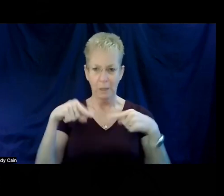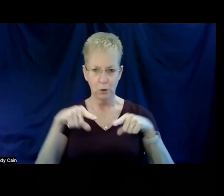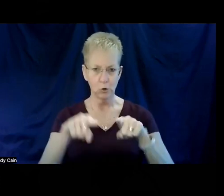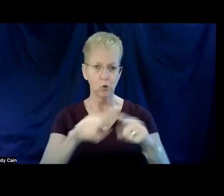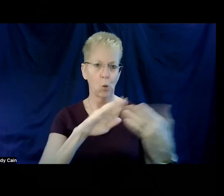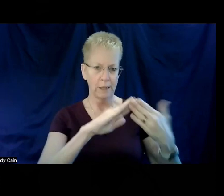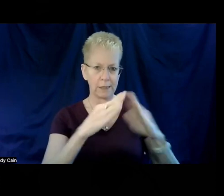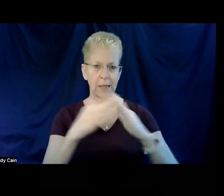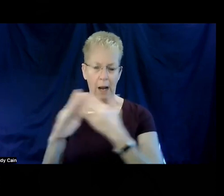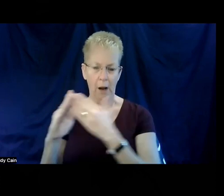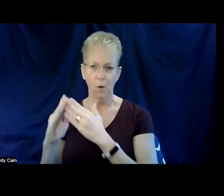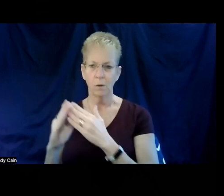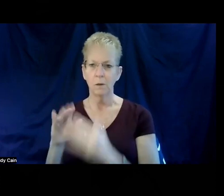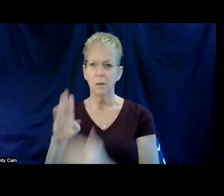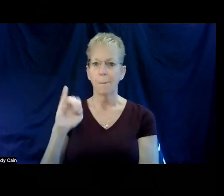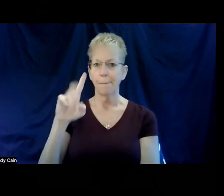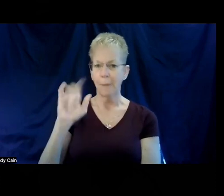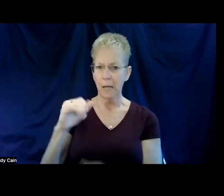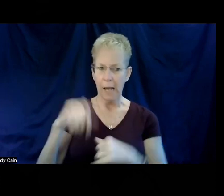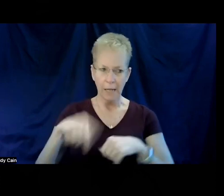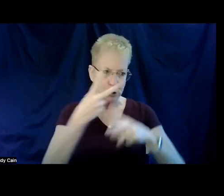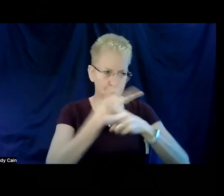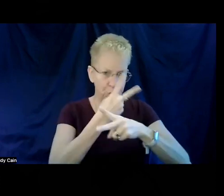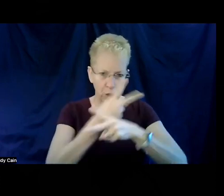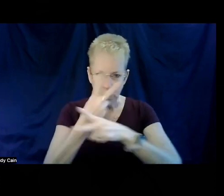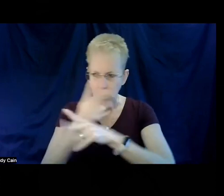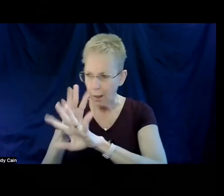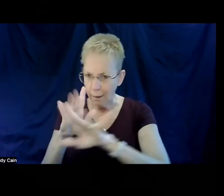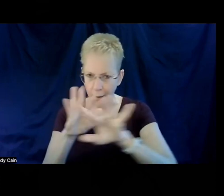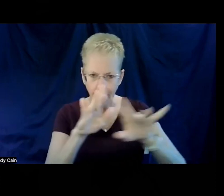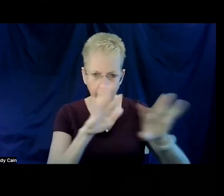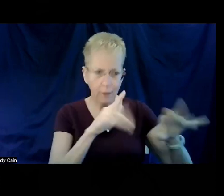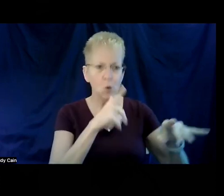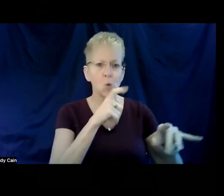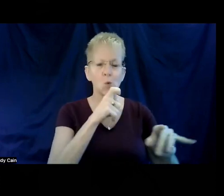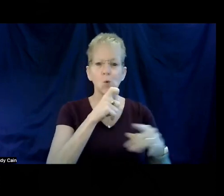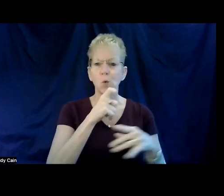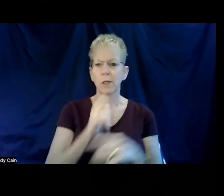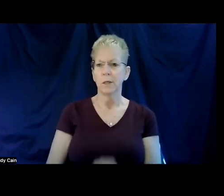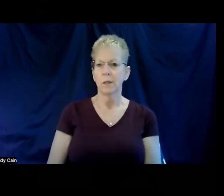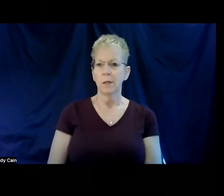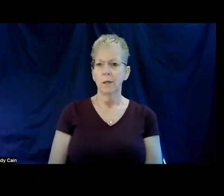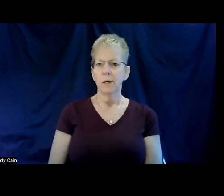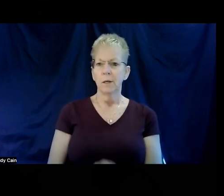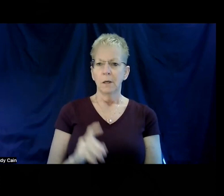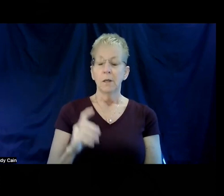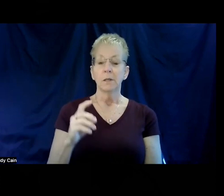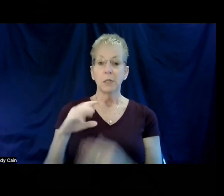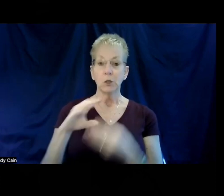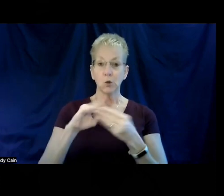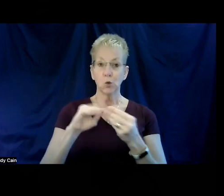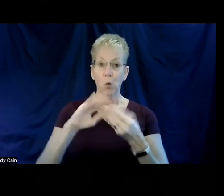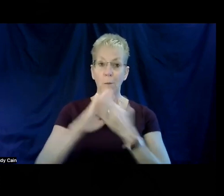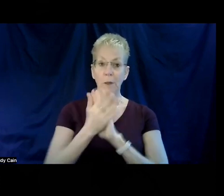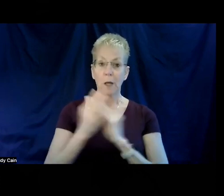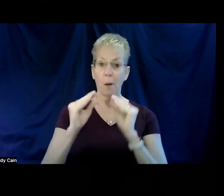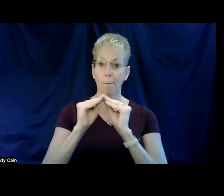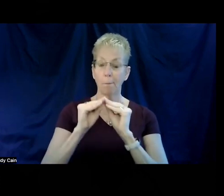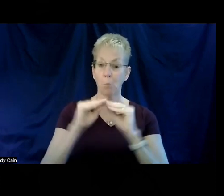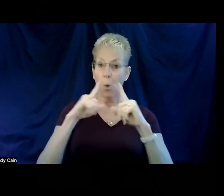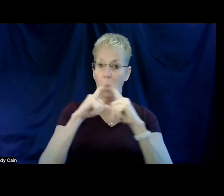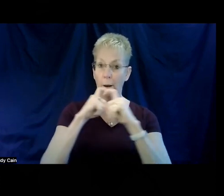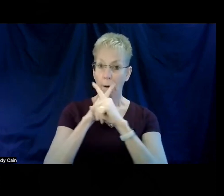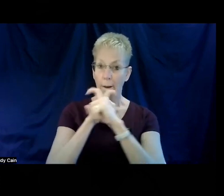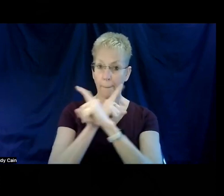Billy has to sort out who's who. And the plot is even thickened some more by the resurgence